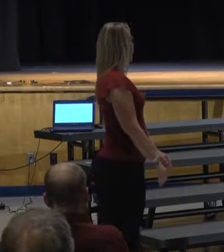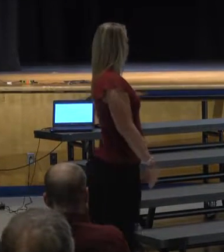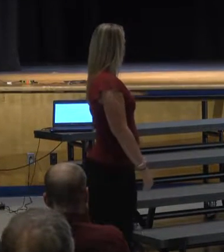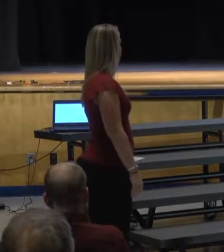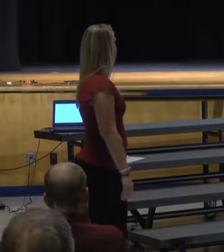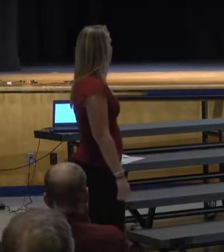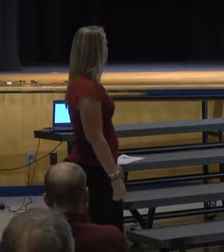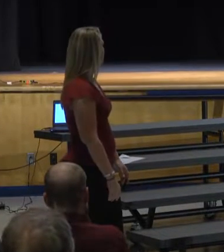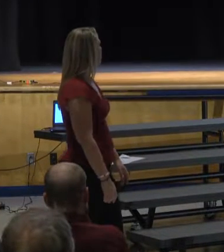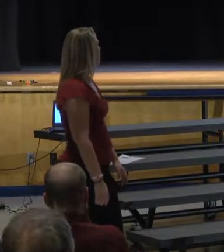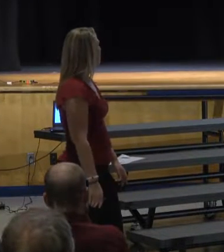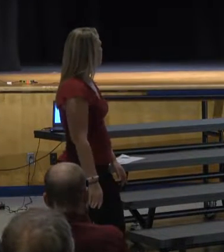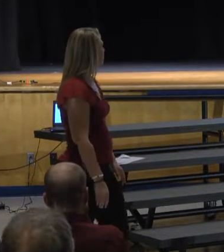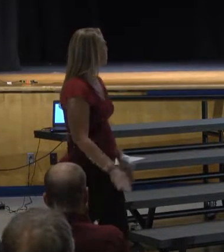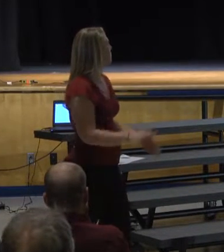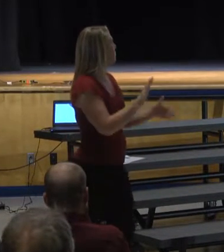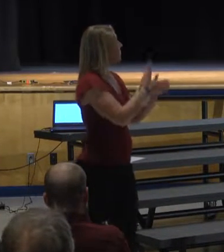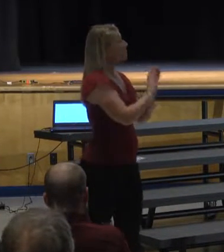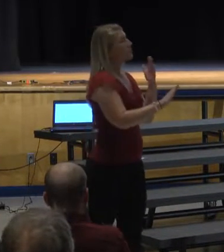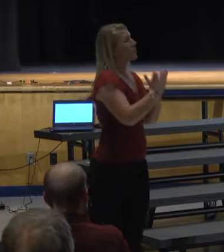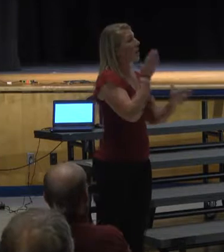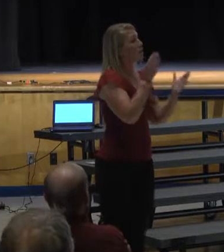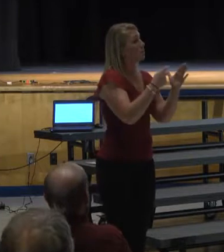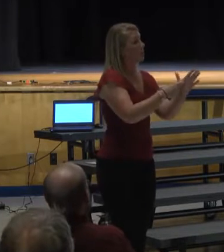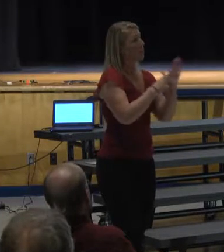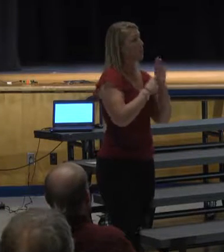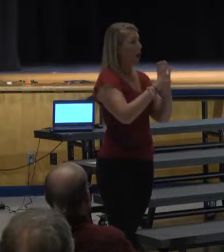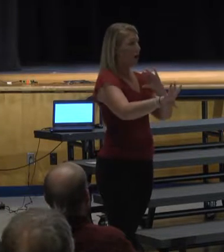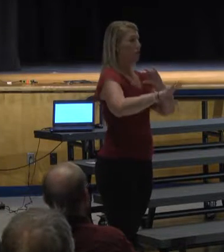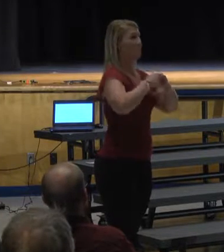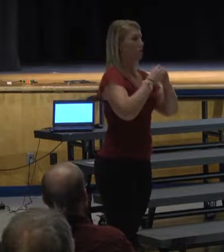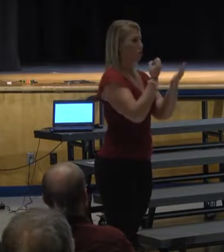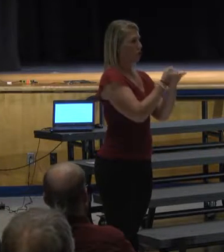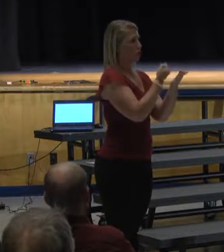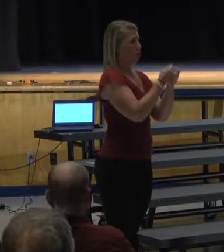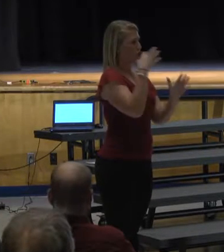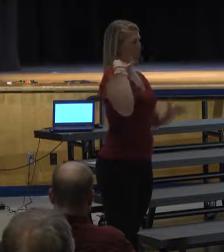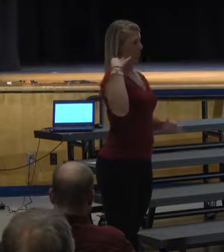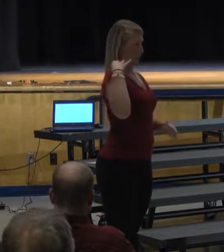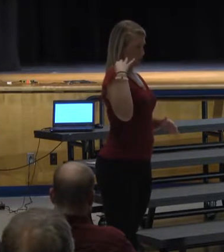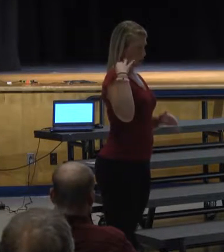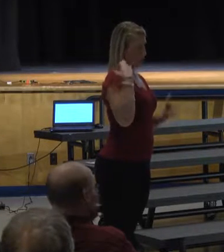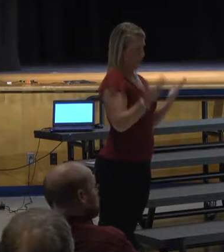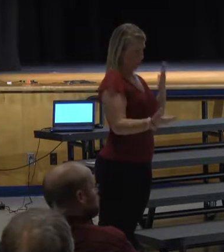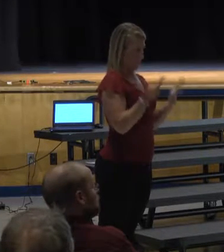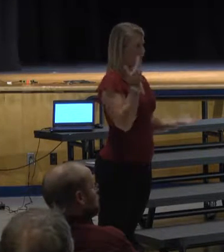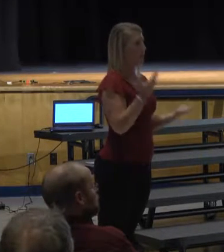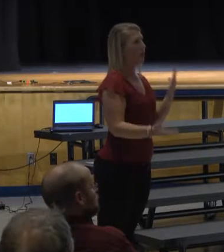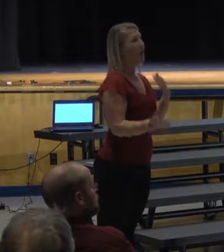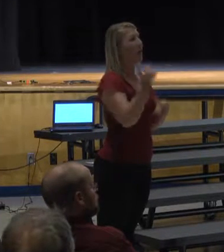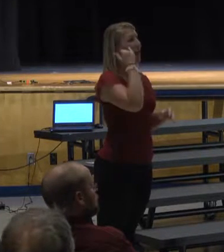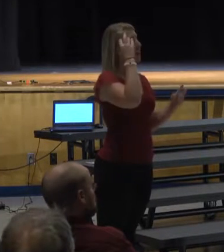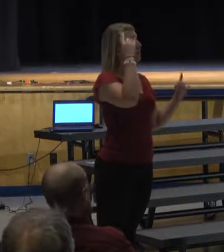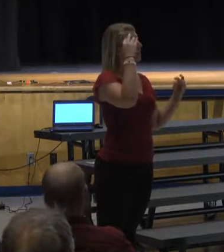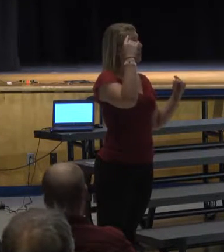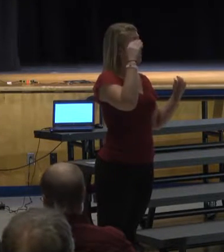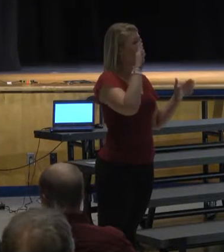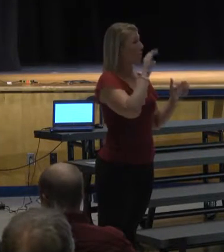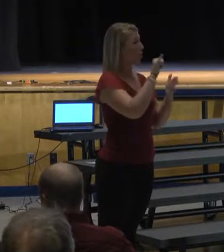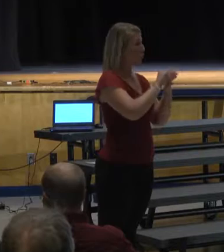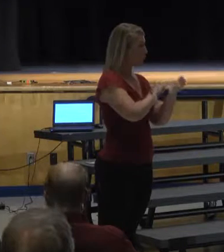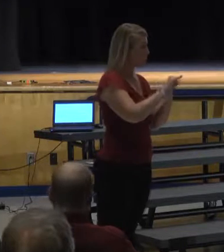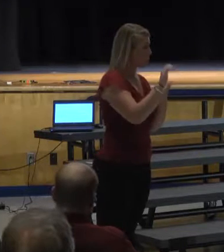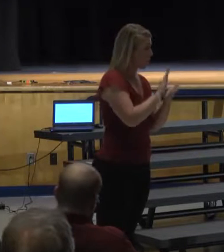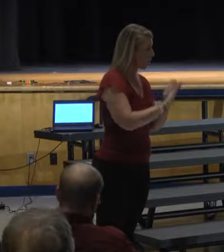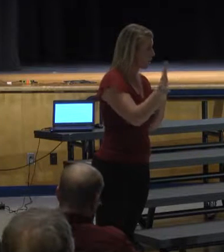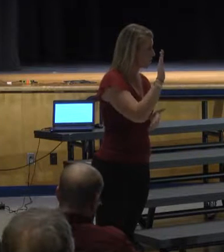I mentioned might require an additional scholarship applications. And then if you're considering schools in New York and you're